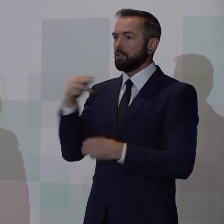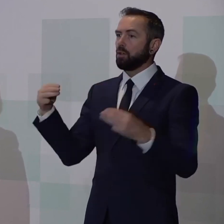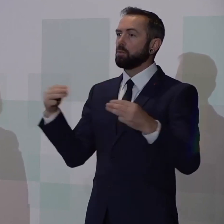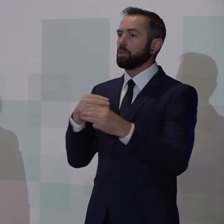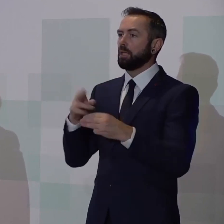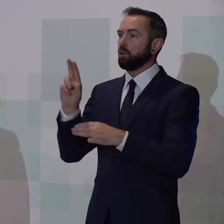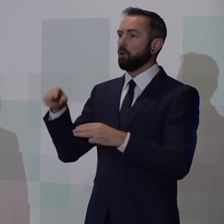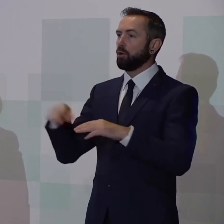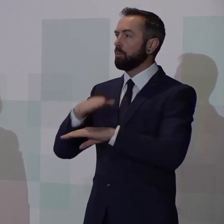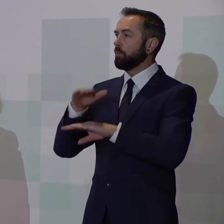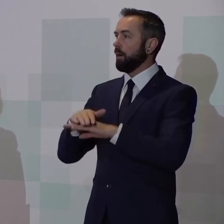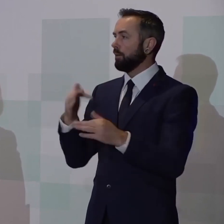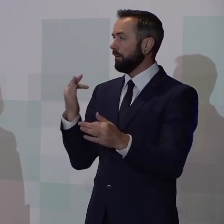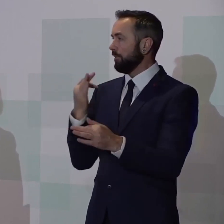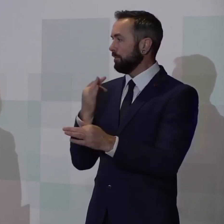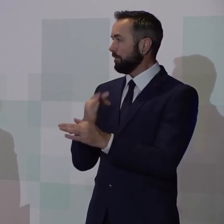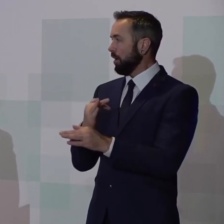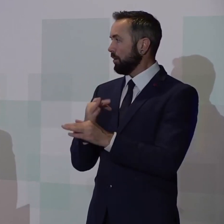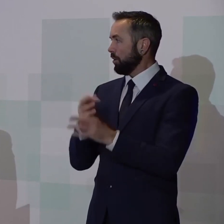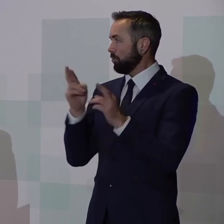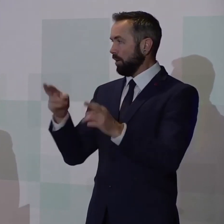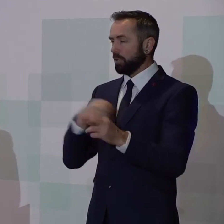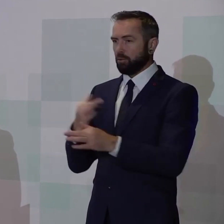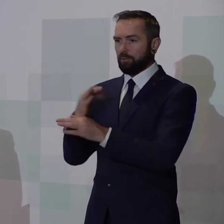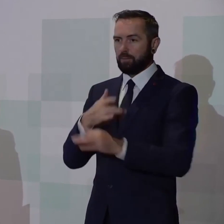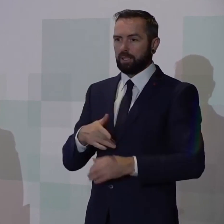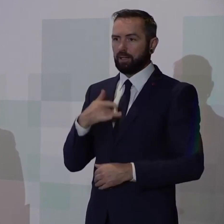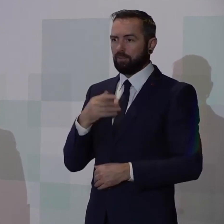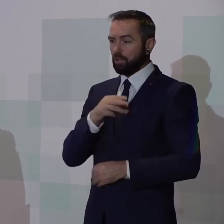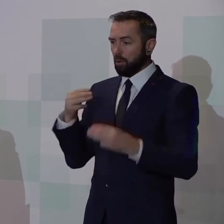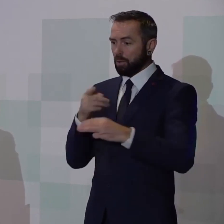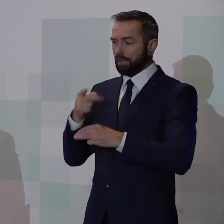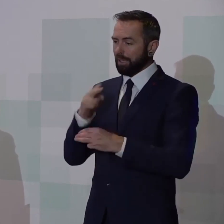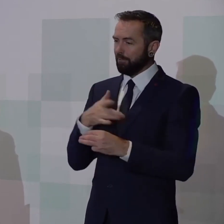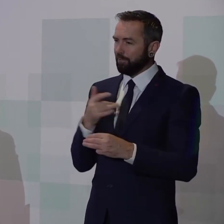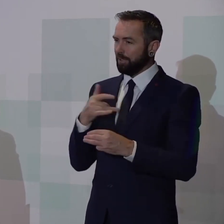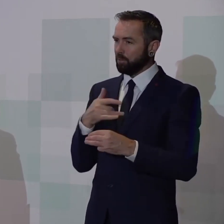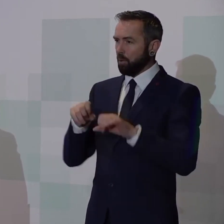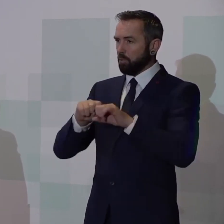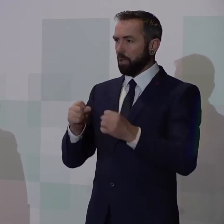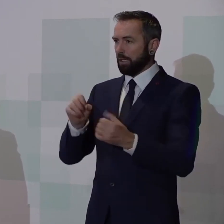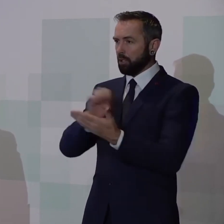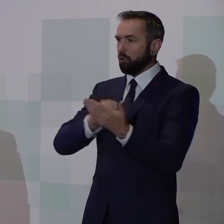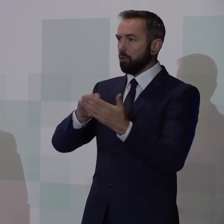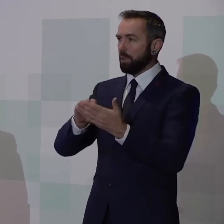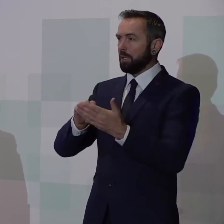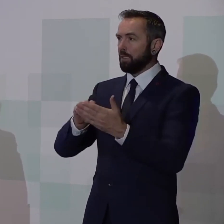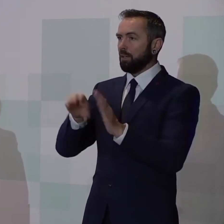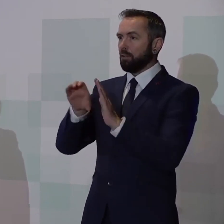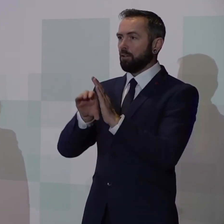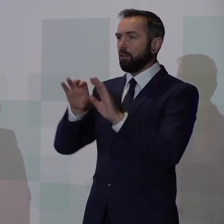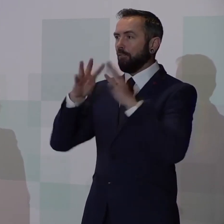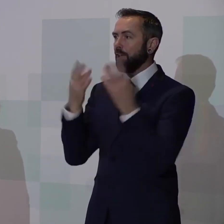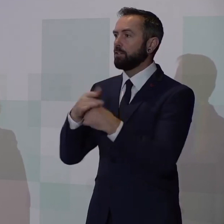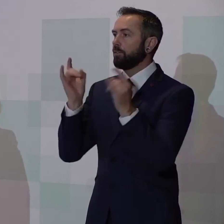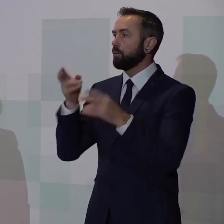an unmarried father's right to family life was in violation of the European Convention on Human Rights.